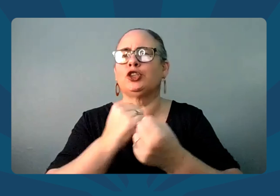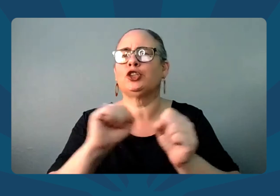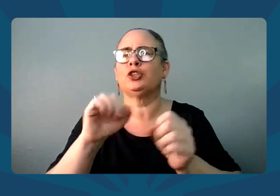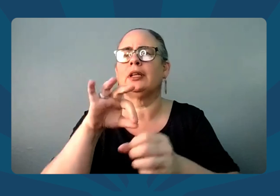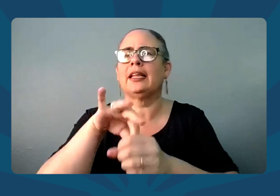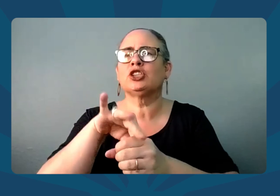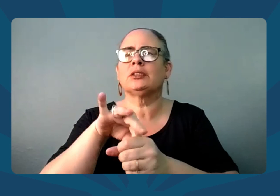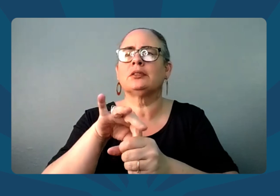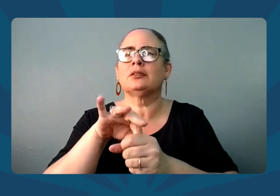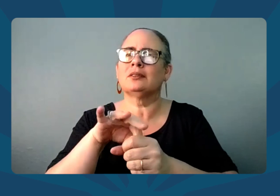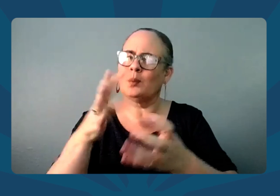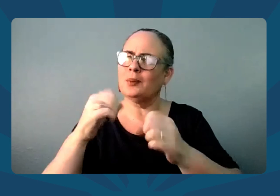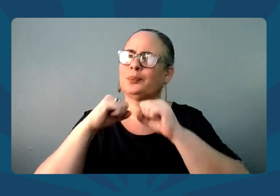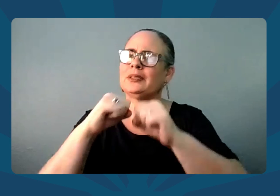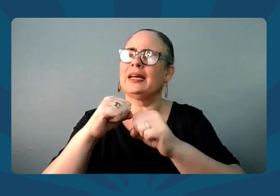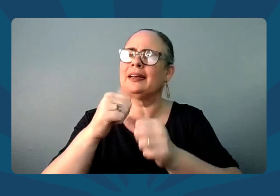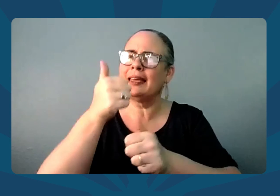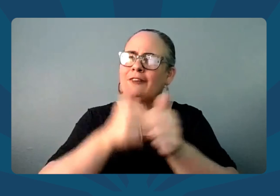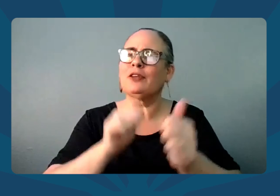Voting rights and secure elections,